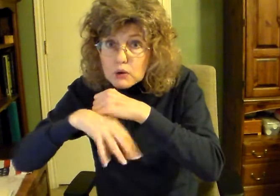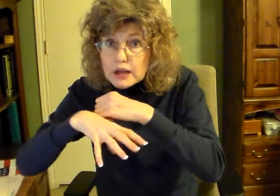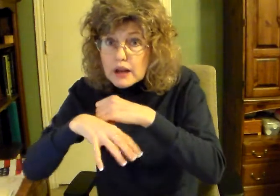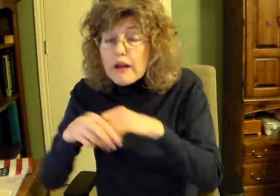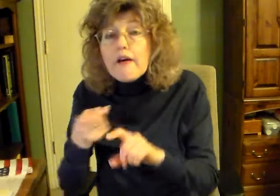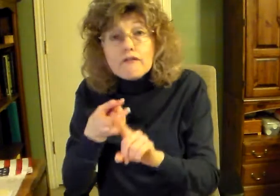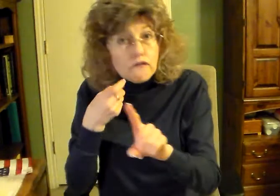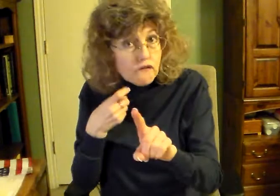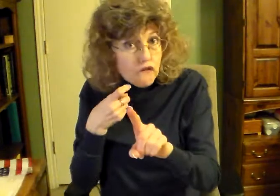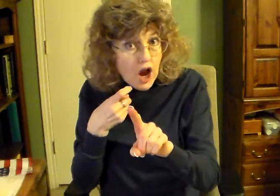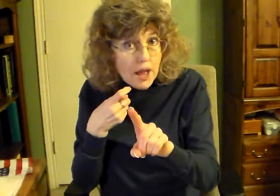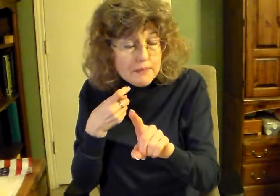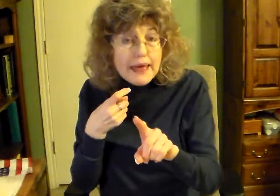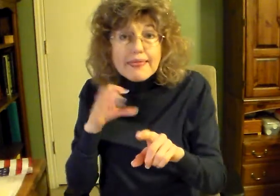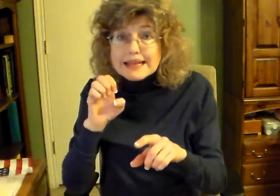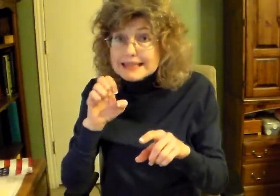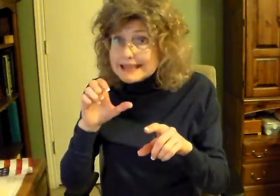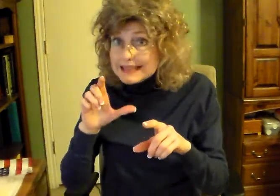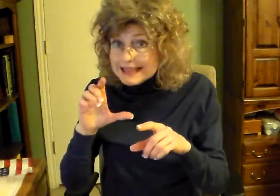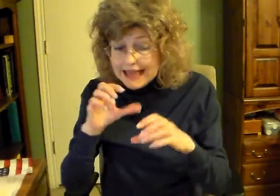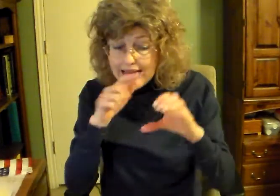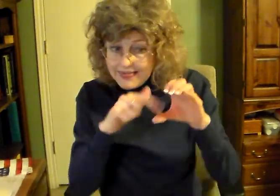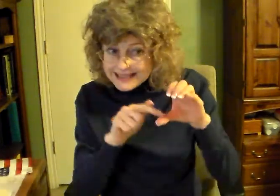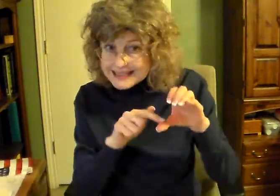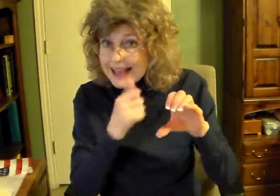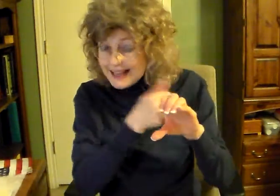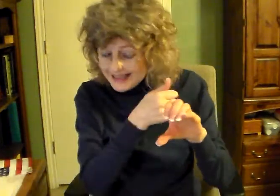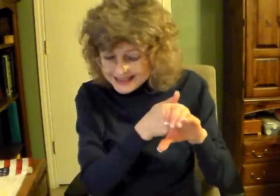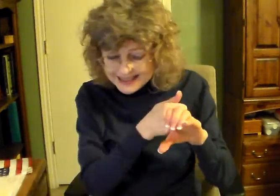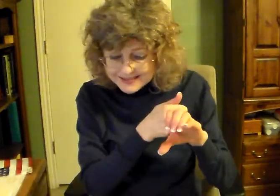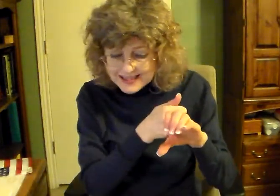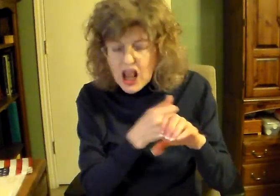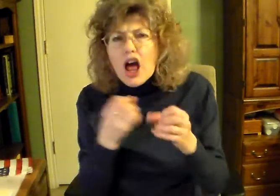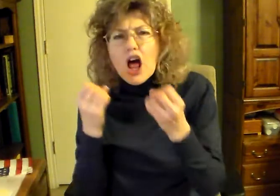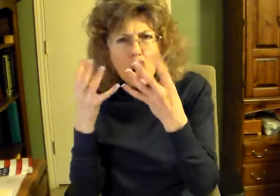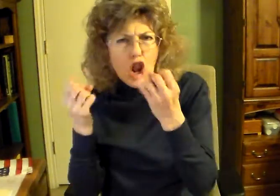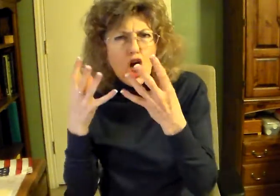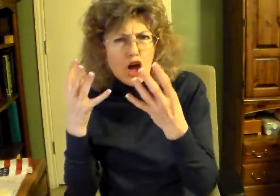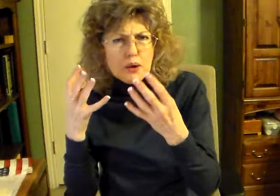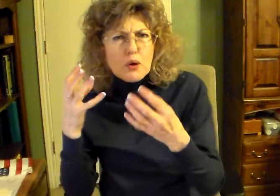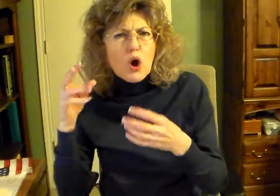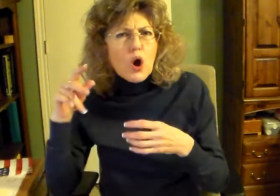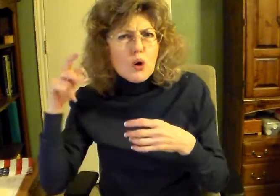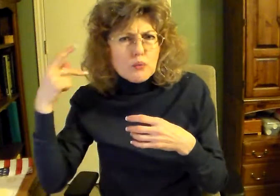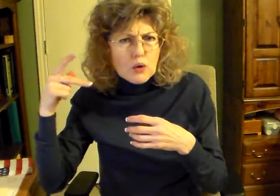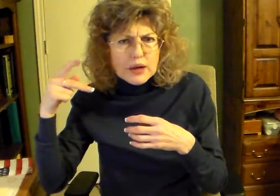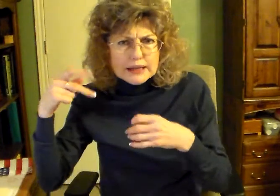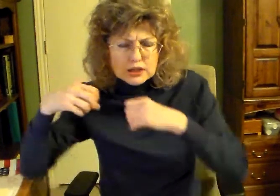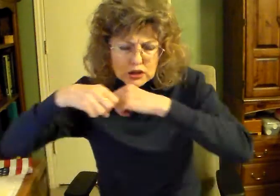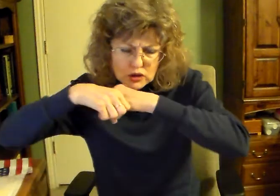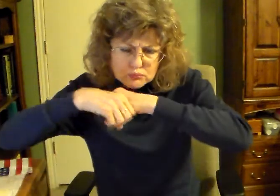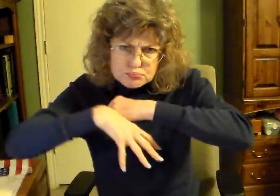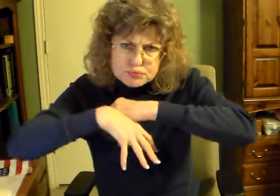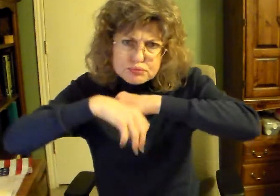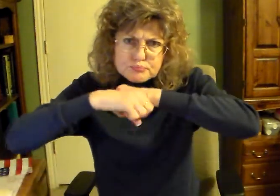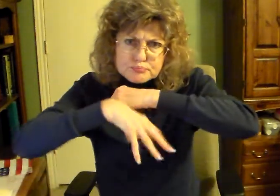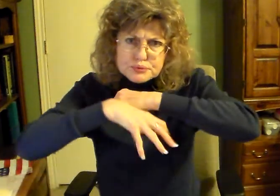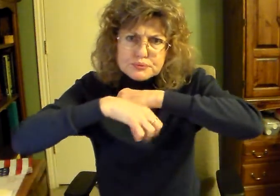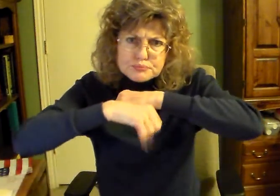Rough ER is abundant in cells that produce large amounts of proteins for export. In many cells, the smooth ER contains collections of enzymes